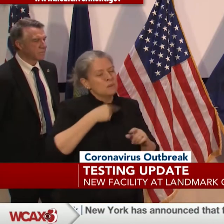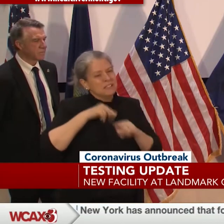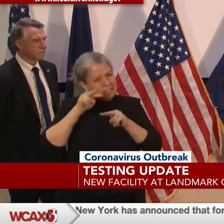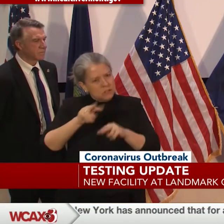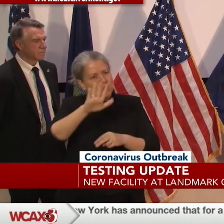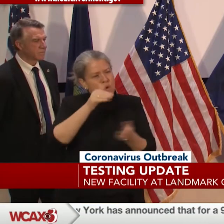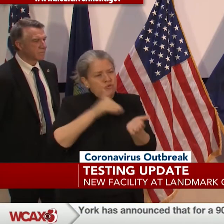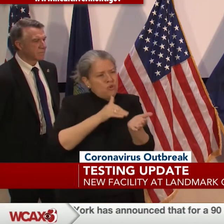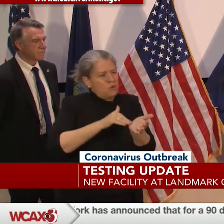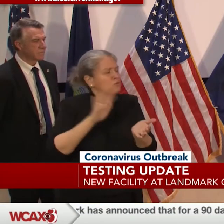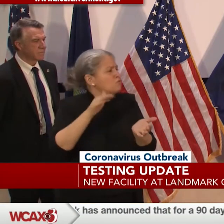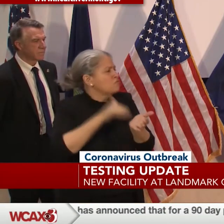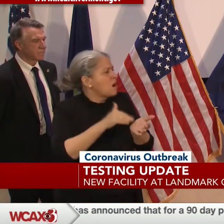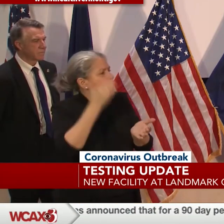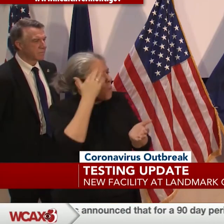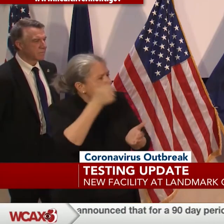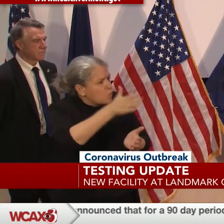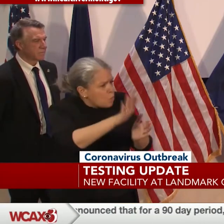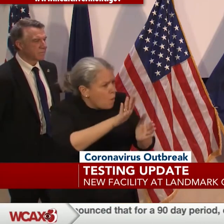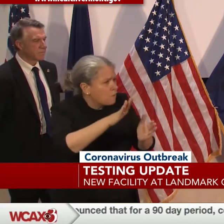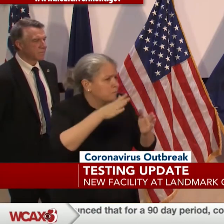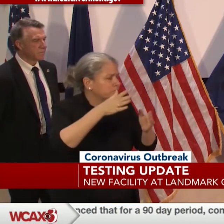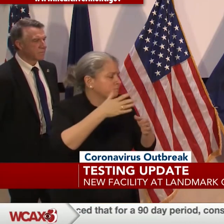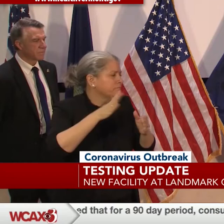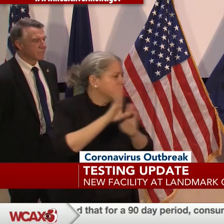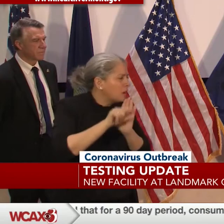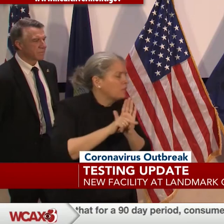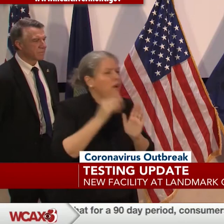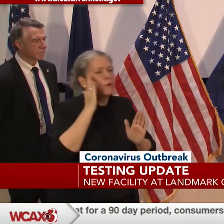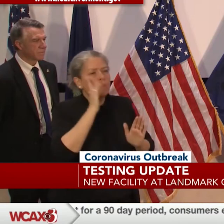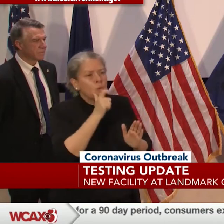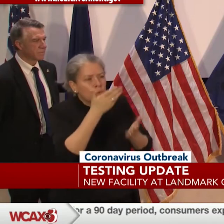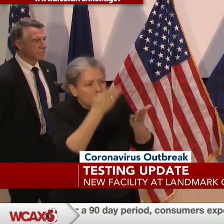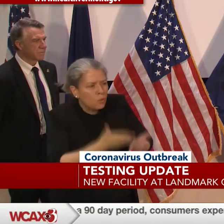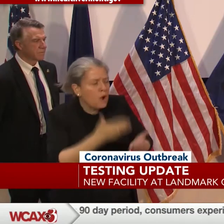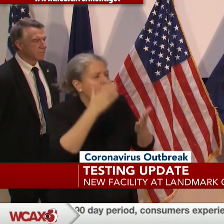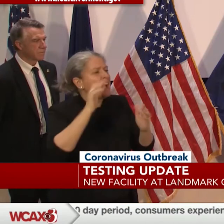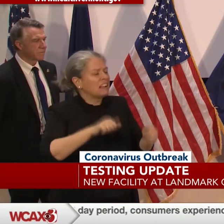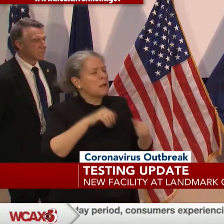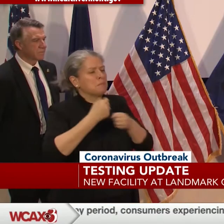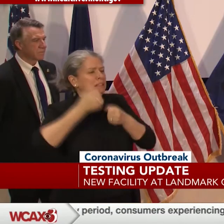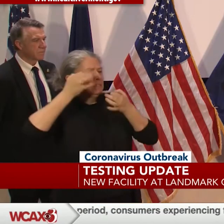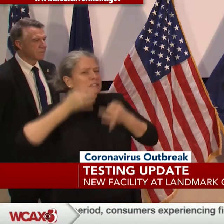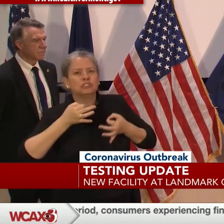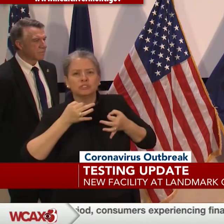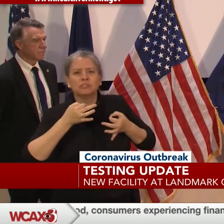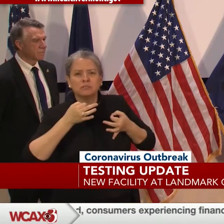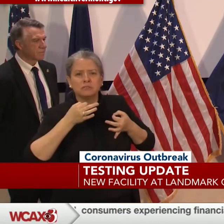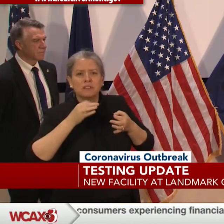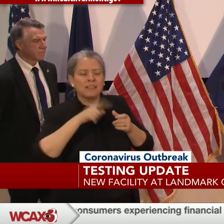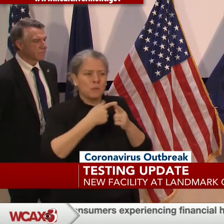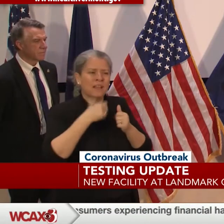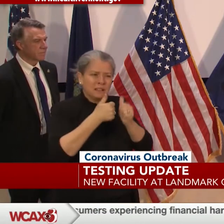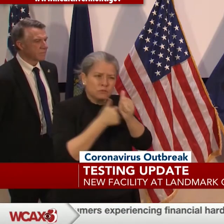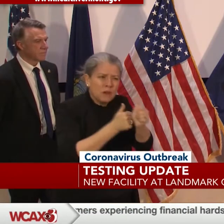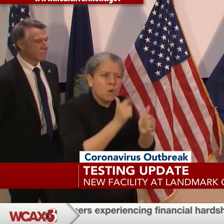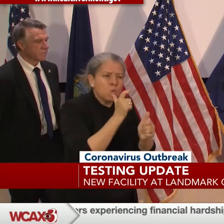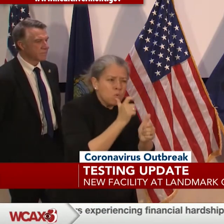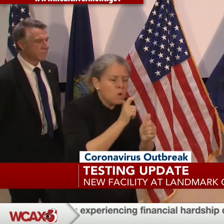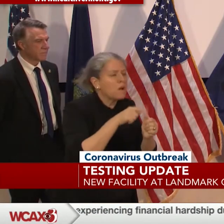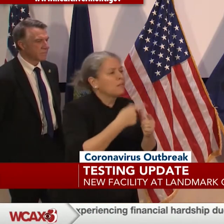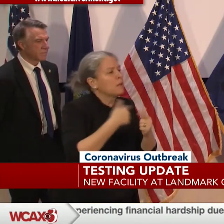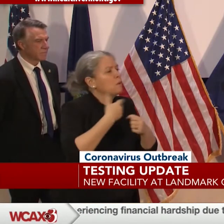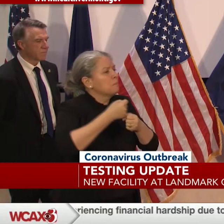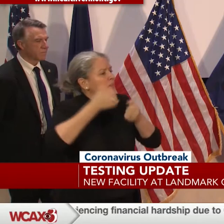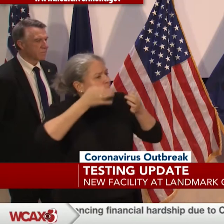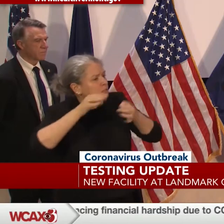judgment about your illness, and then we try to identify, counsel, and isolate those who test positive,